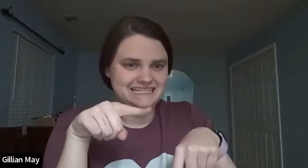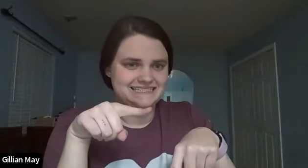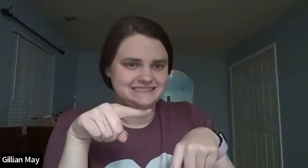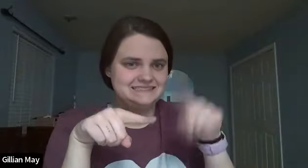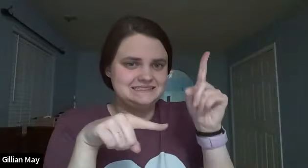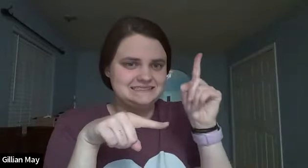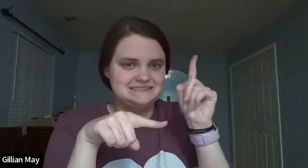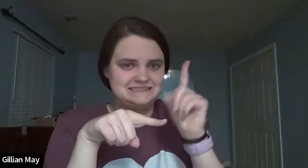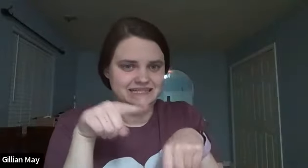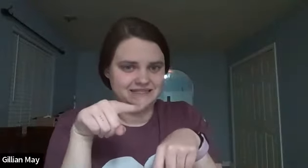can't. Can't.